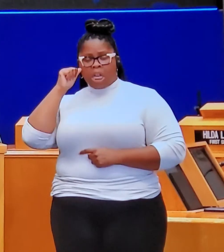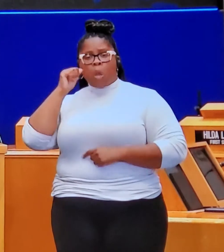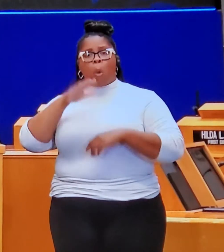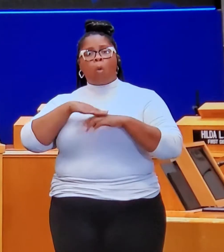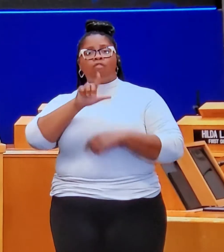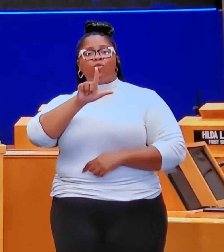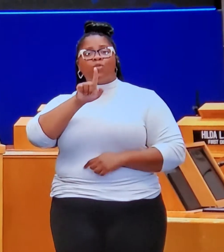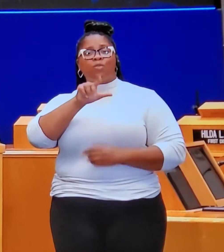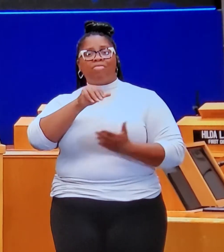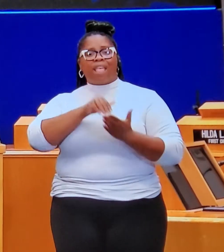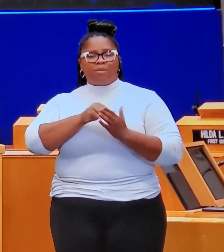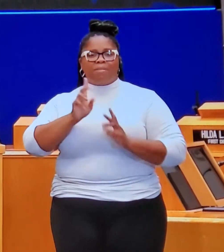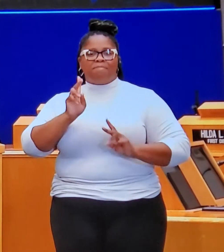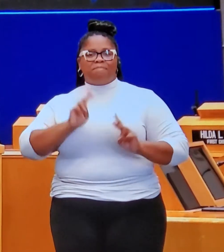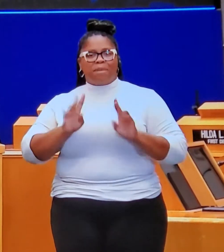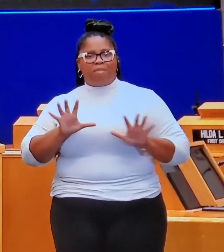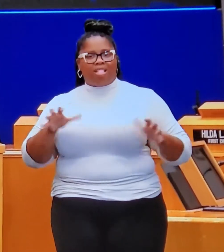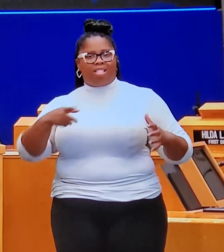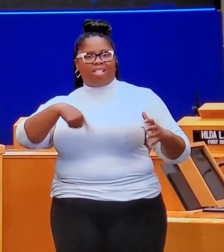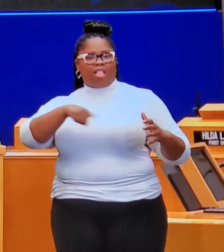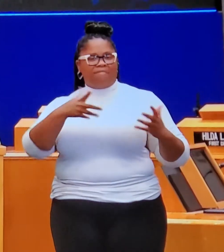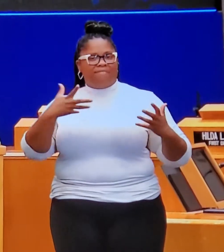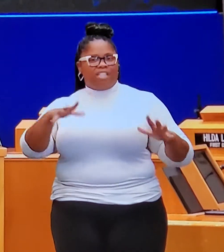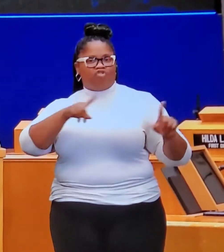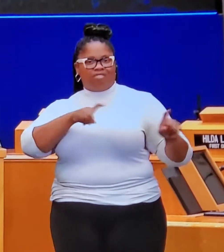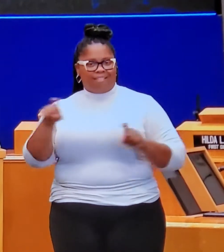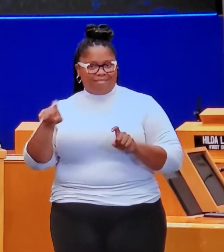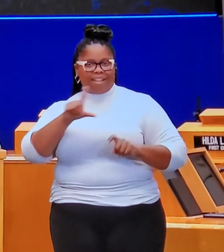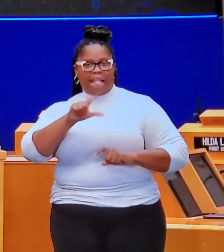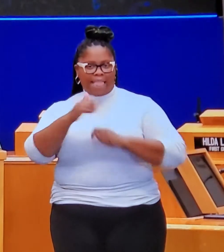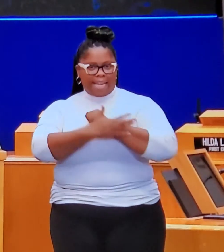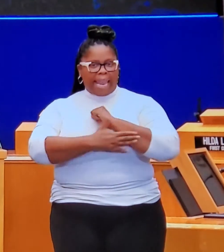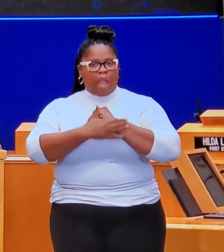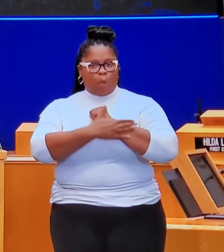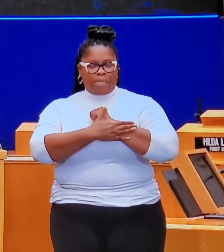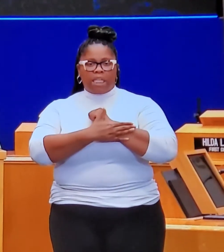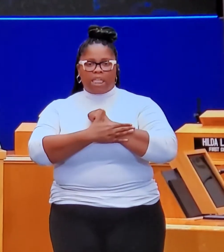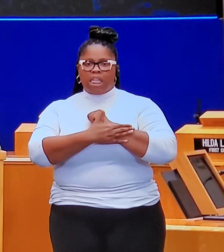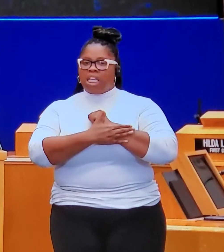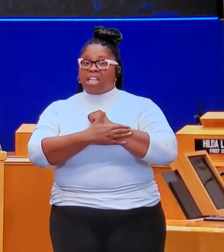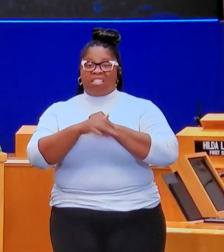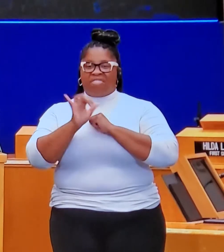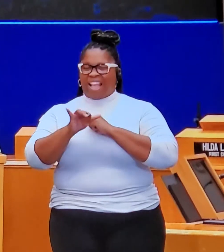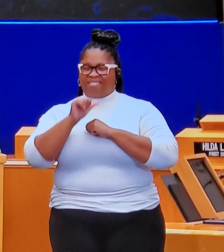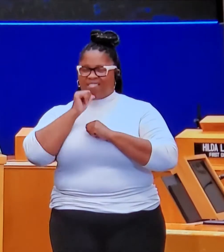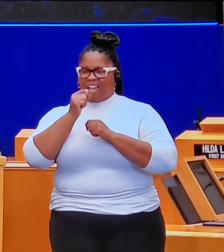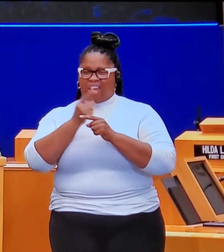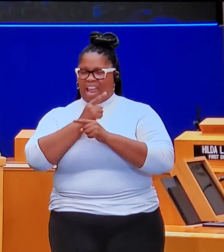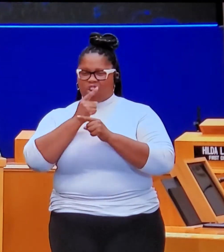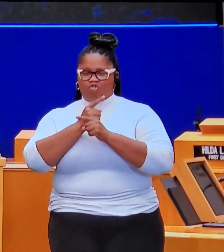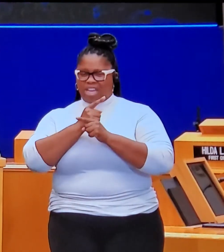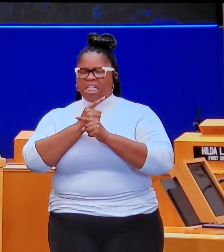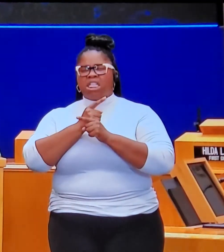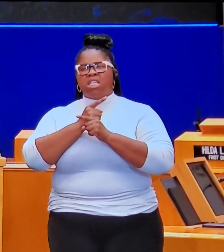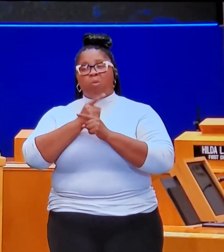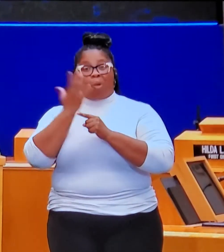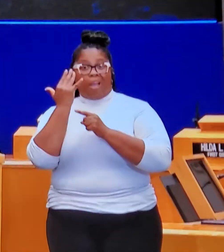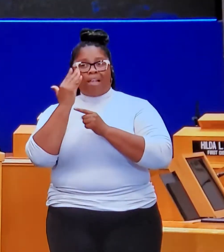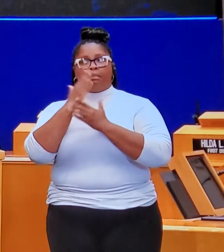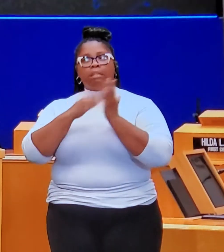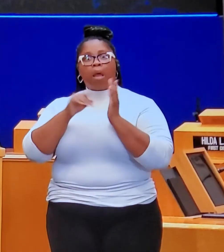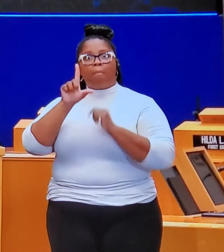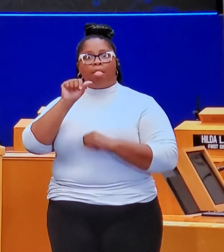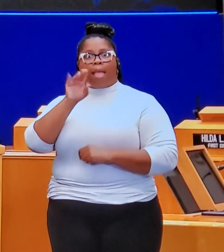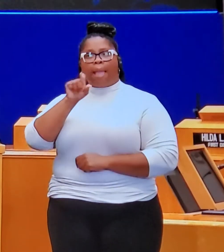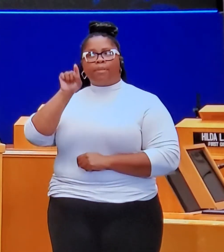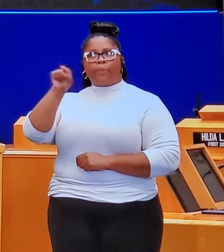21,000 people have been tested in LA County. That's actually an underreport because we have a couple of labs that have not given